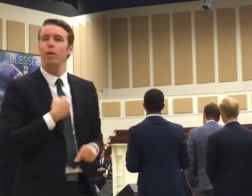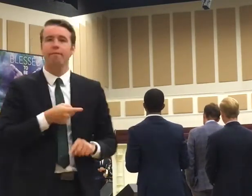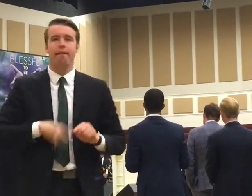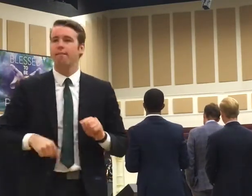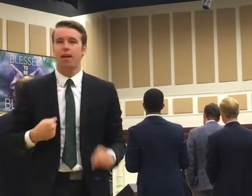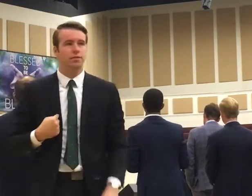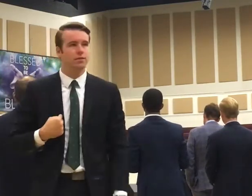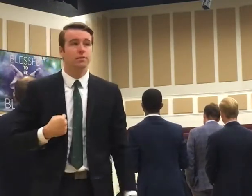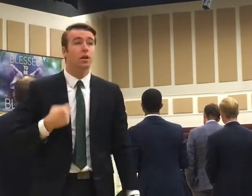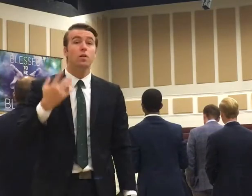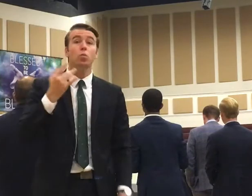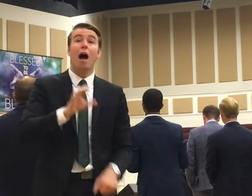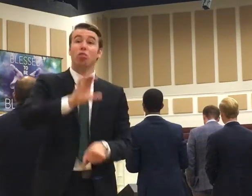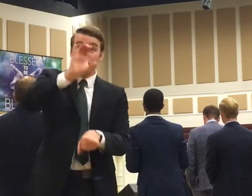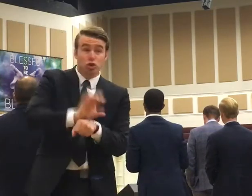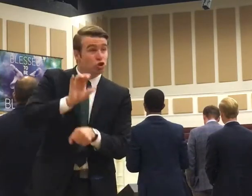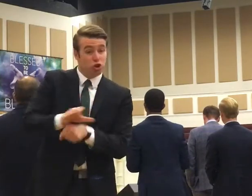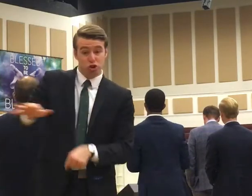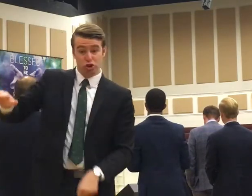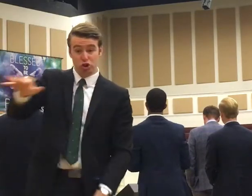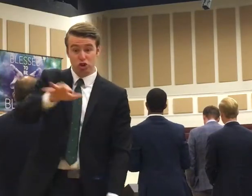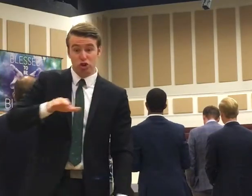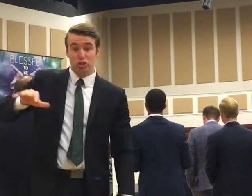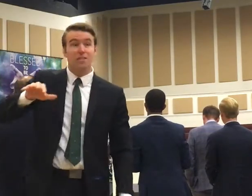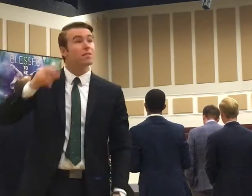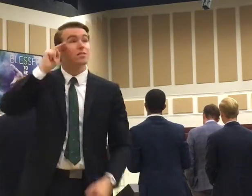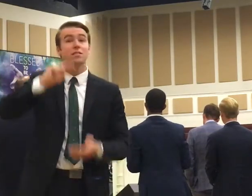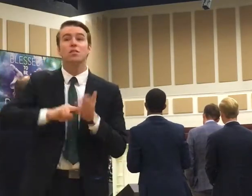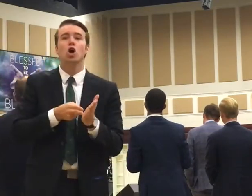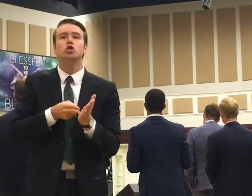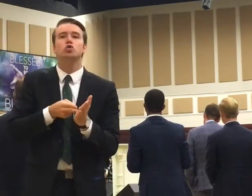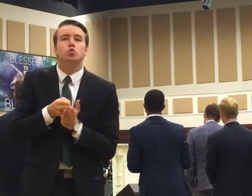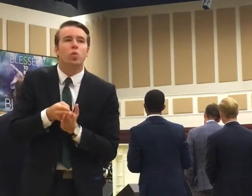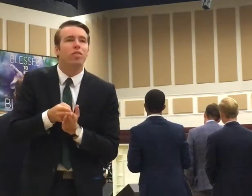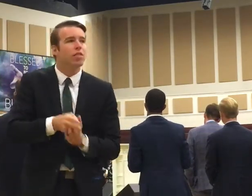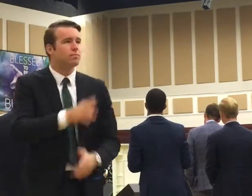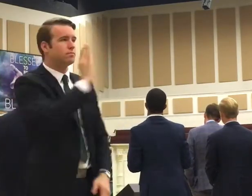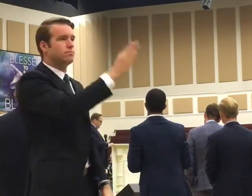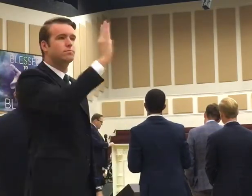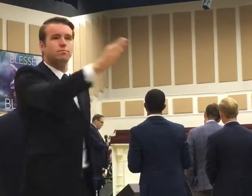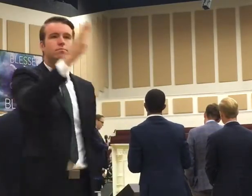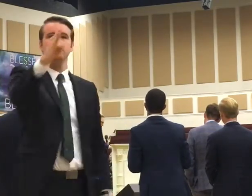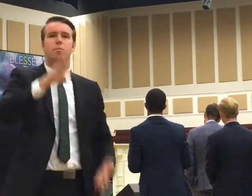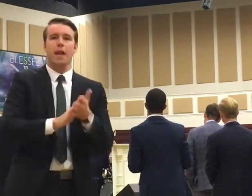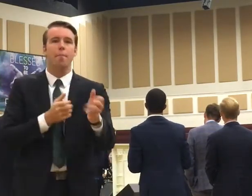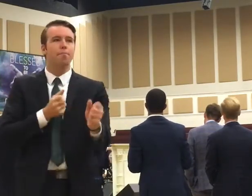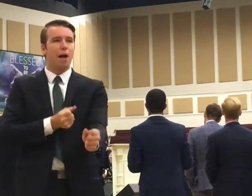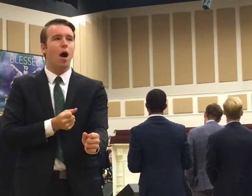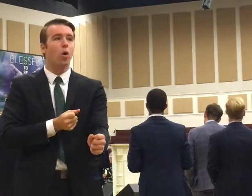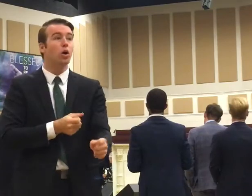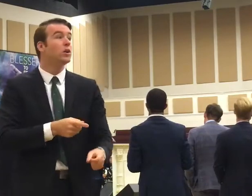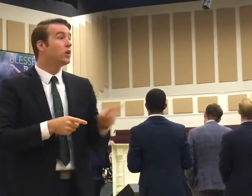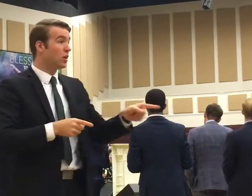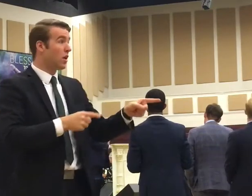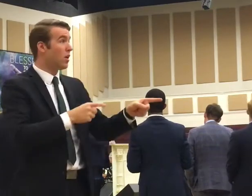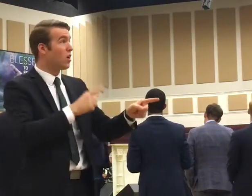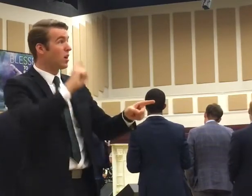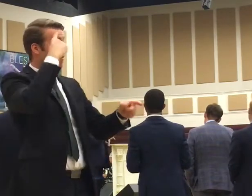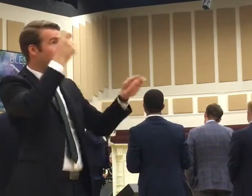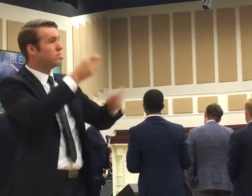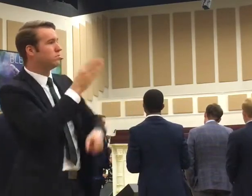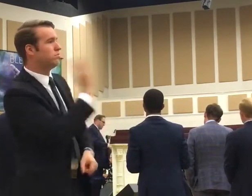Because the church, by its very nature, is to speak truth to power, truth to culture,